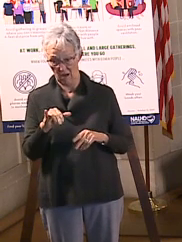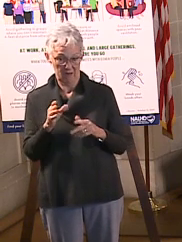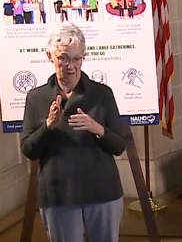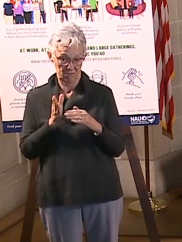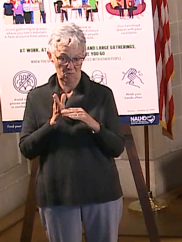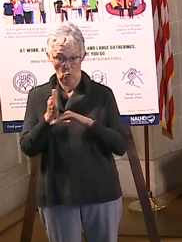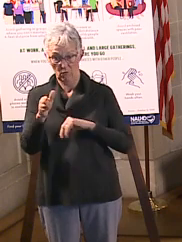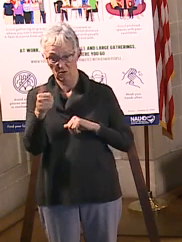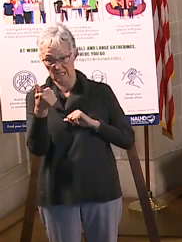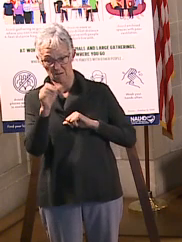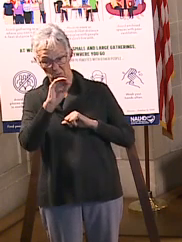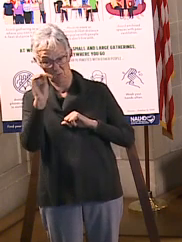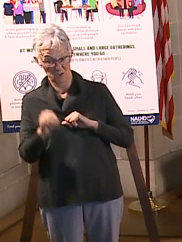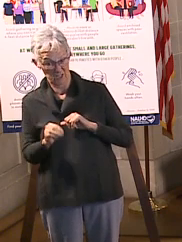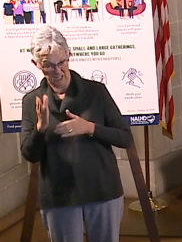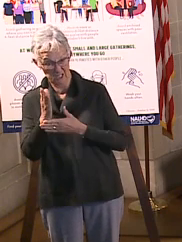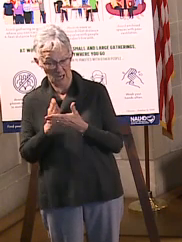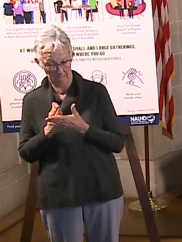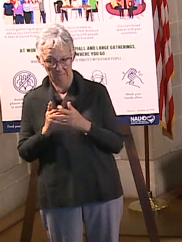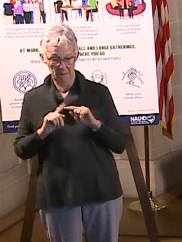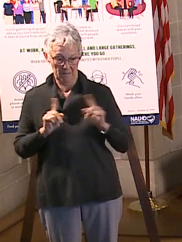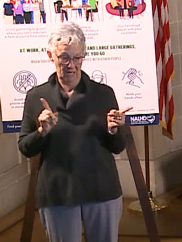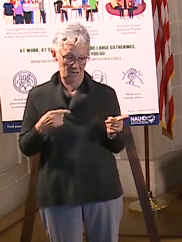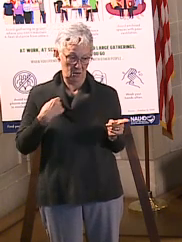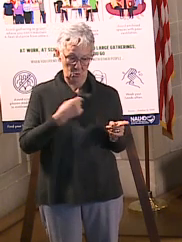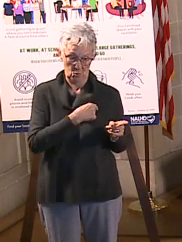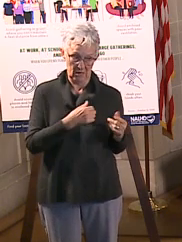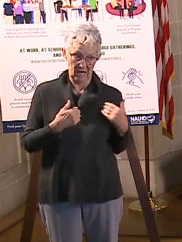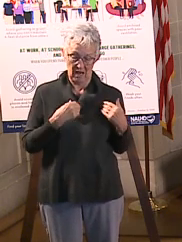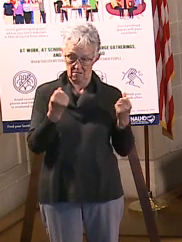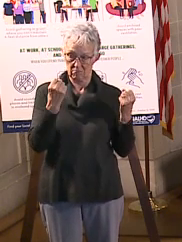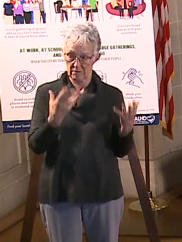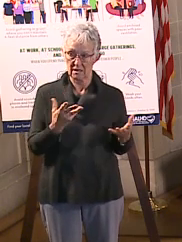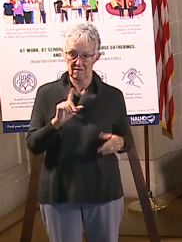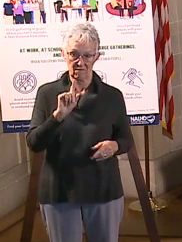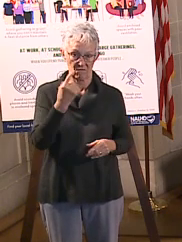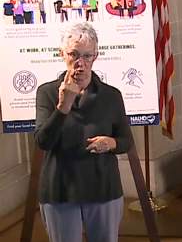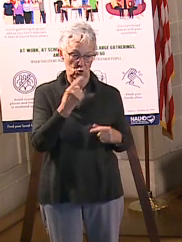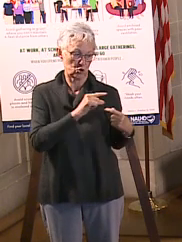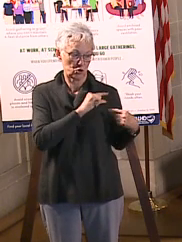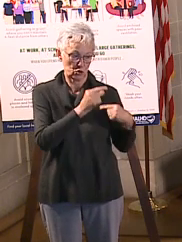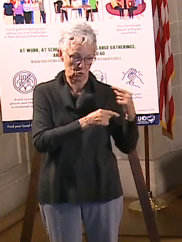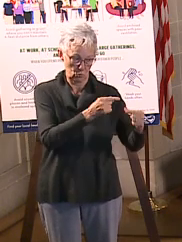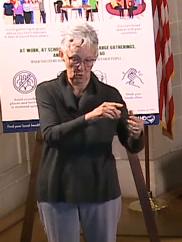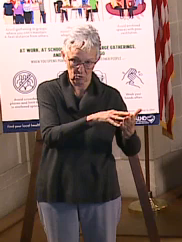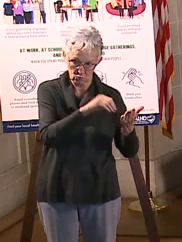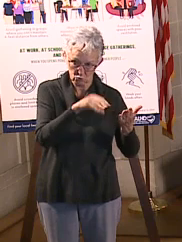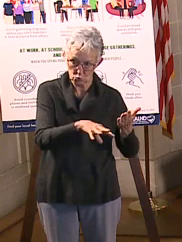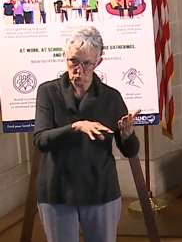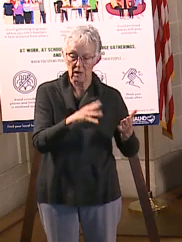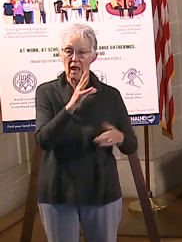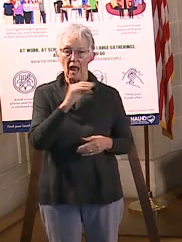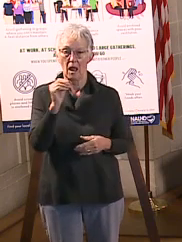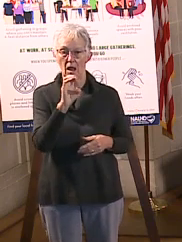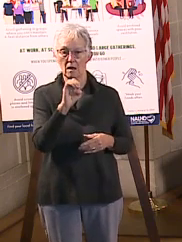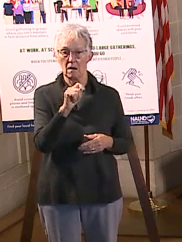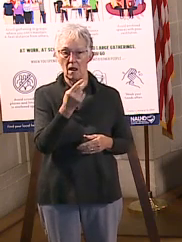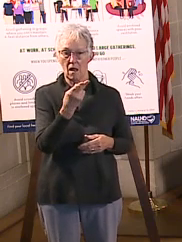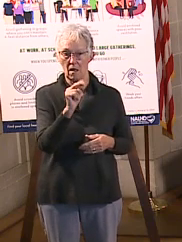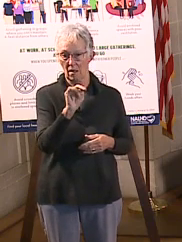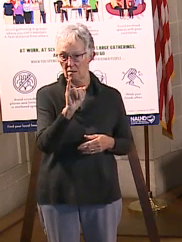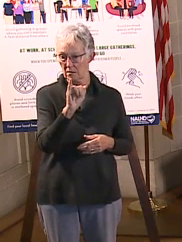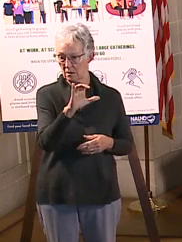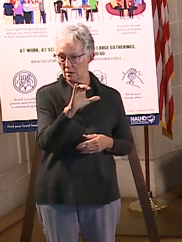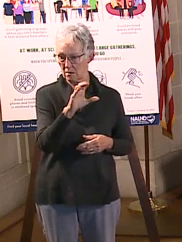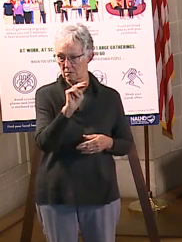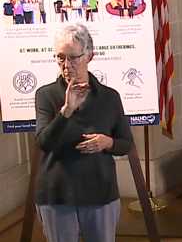the Midwest and across the nation were in first-generation students and ethnic minorities. And we had growth in all of those areas. An